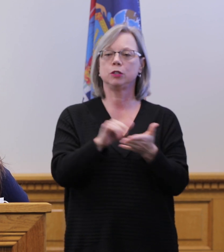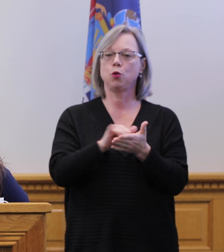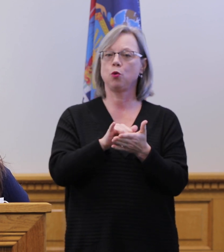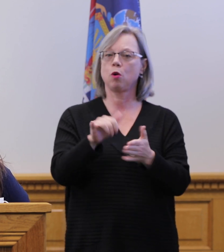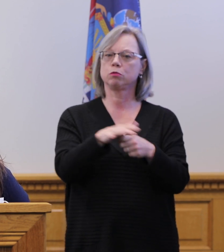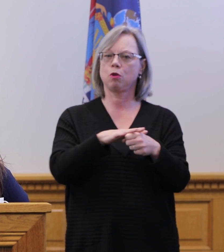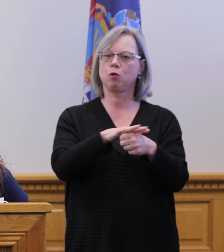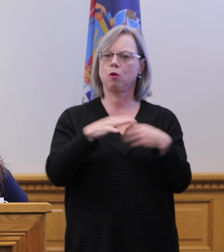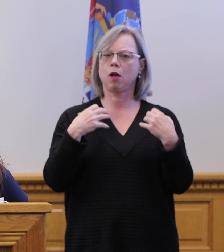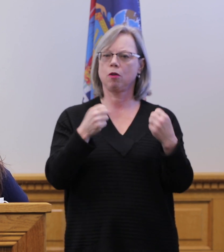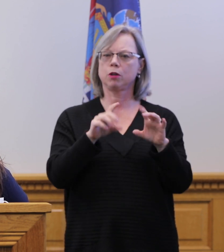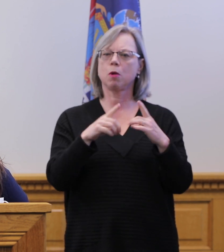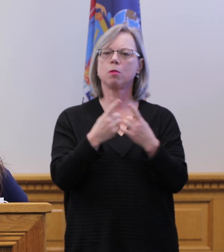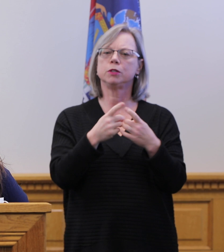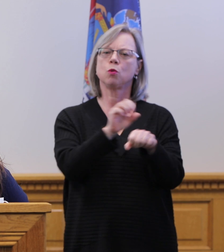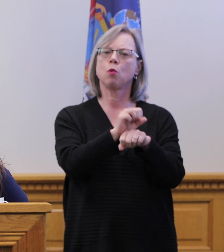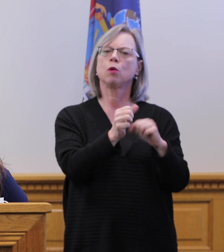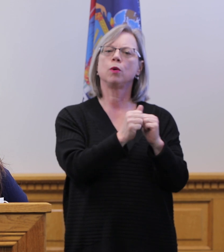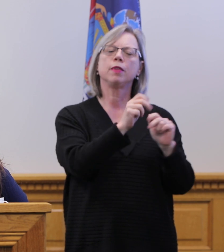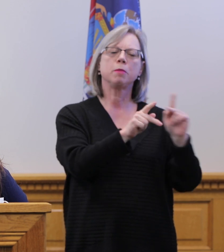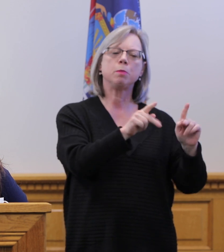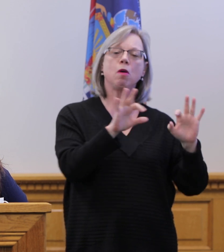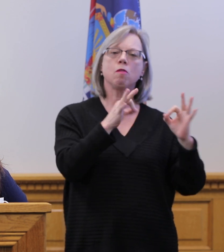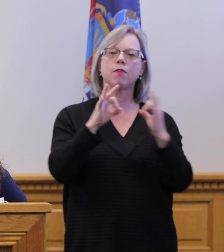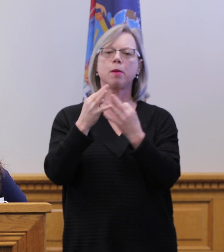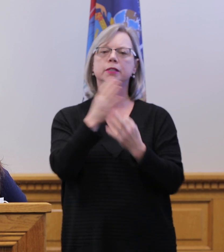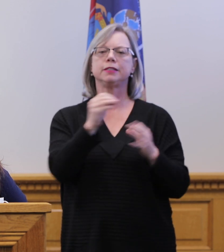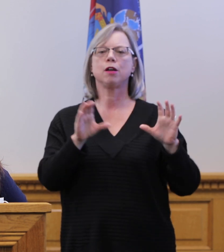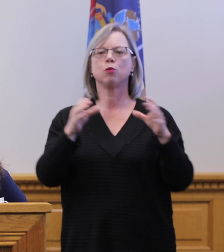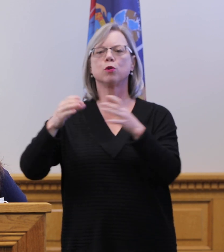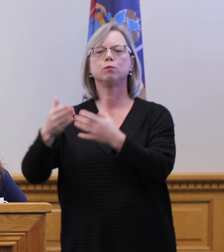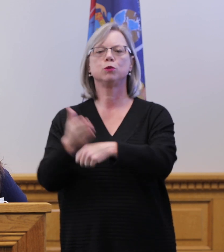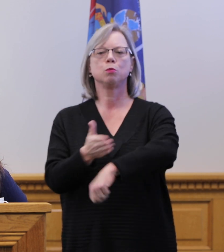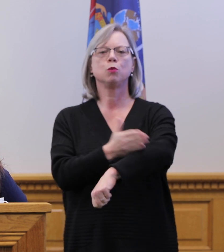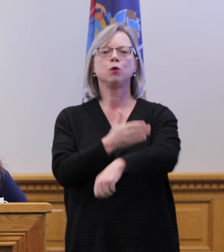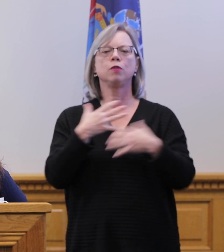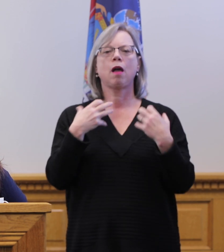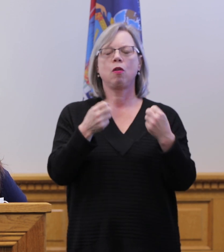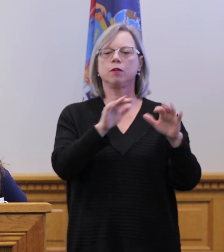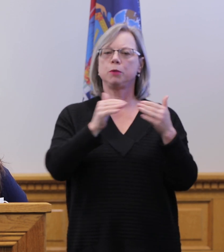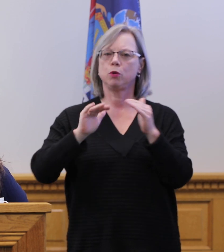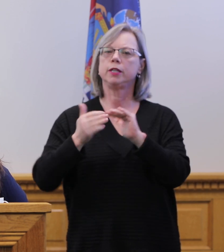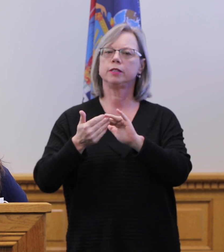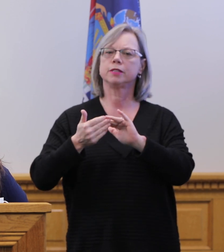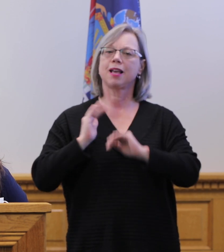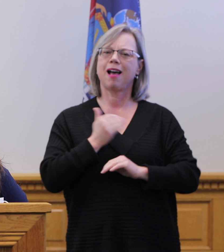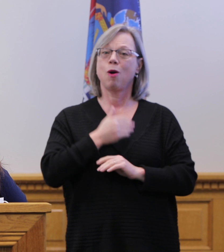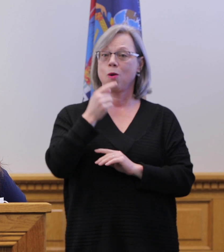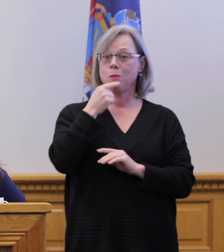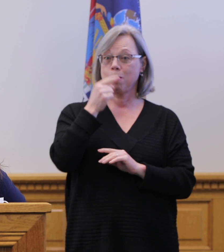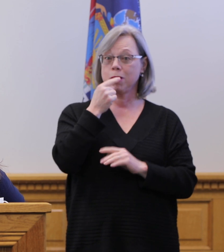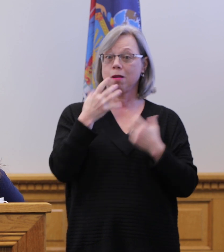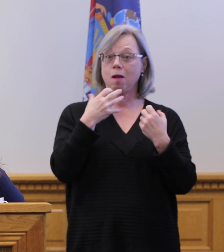departments. They work with individuals, families, and groups to improve the overall health of communities. Our public